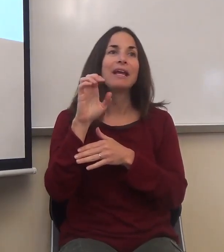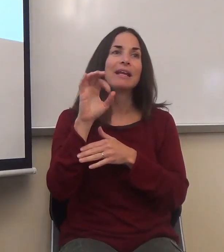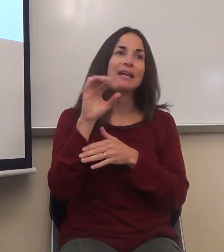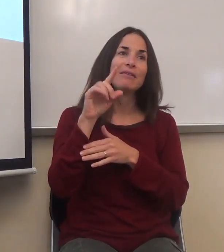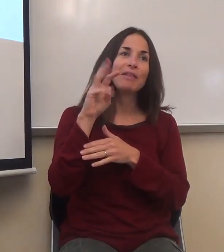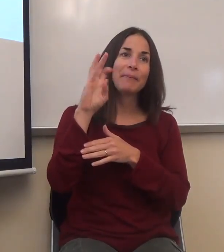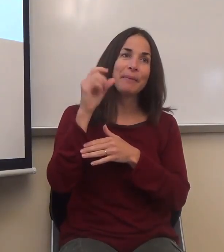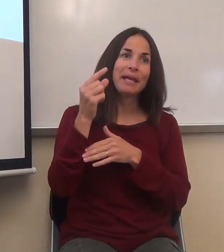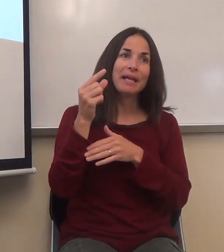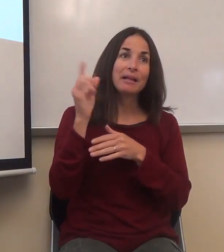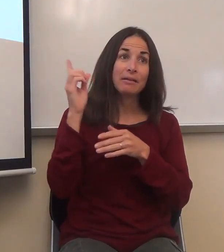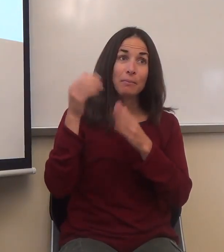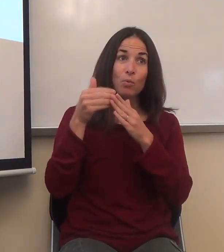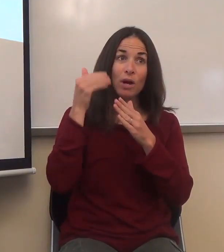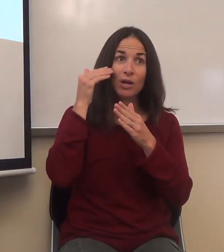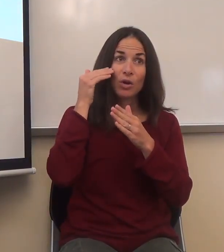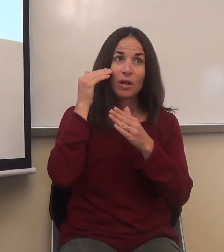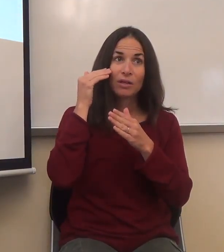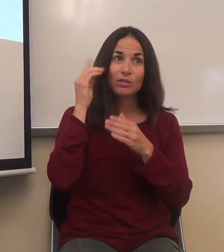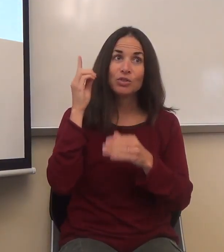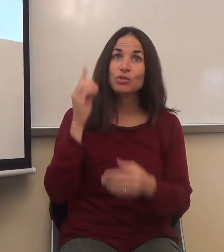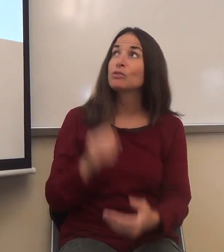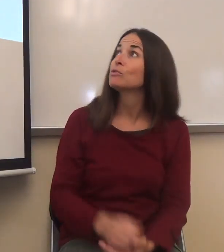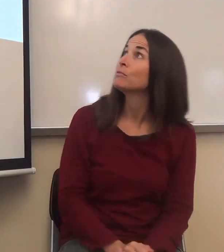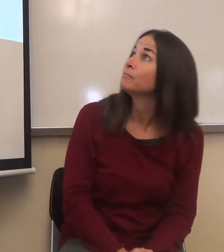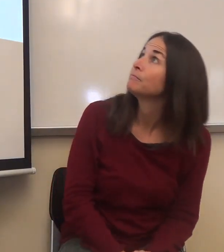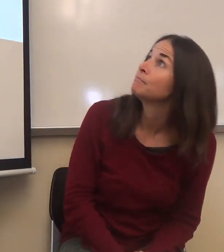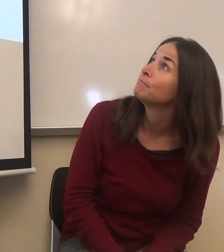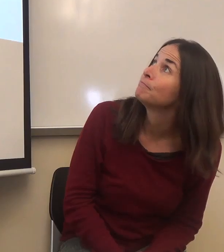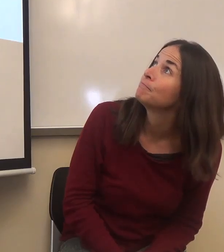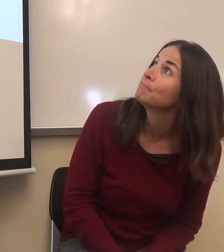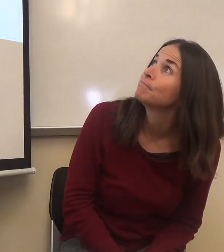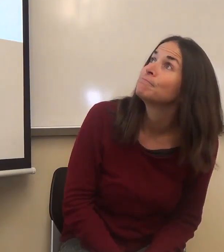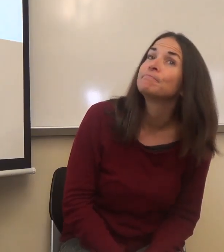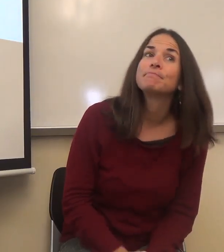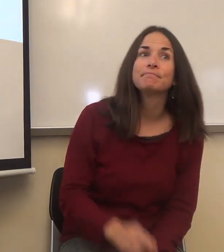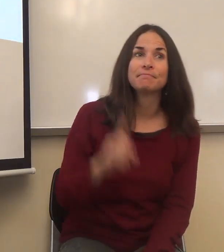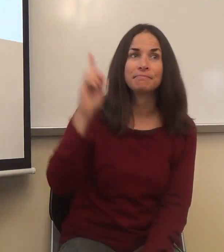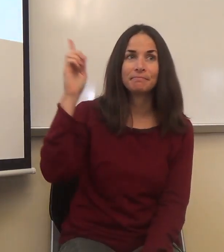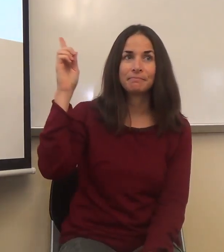prior knowledge things on here, where my